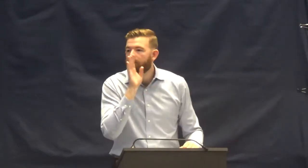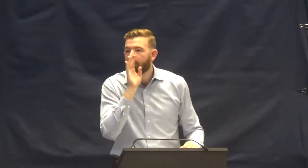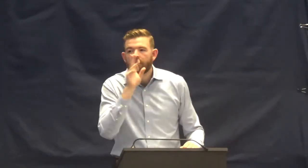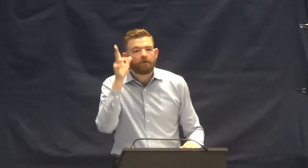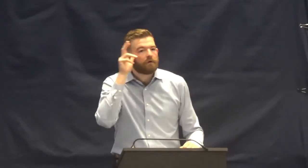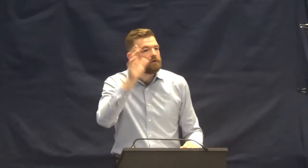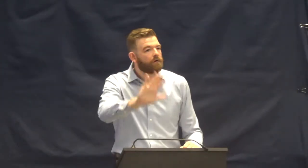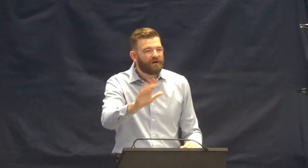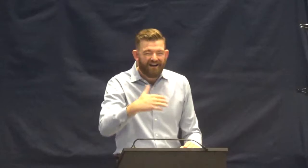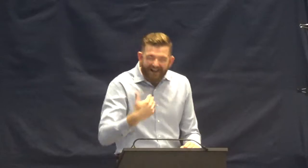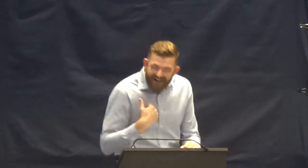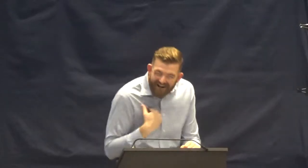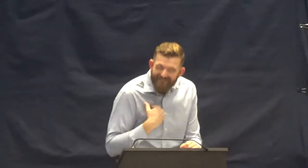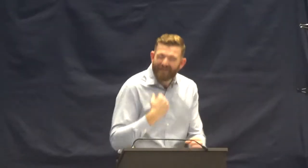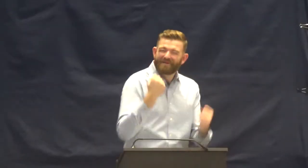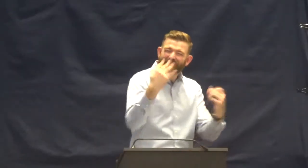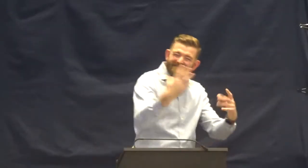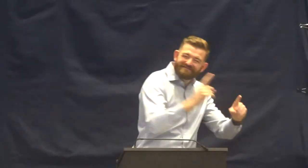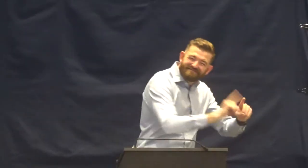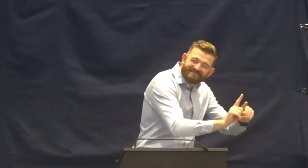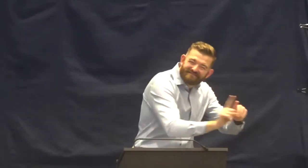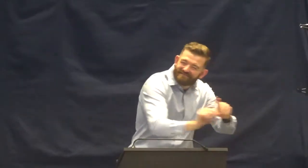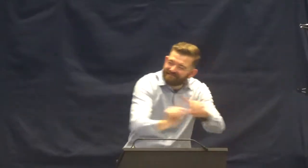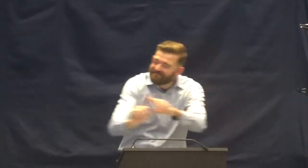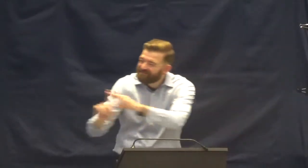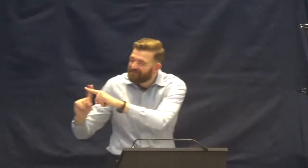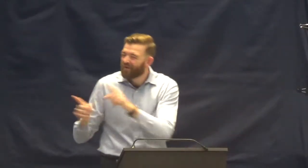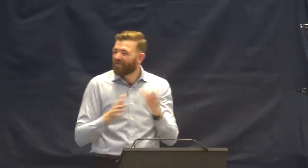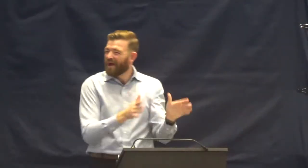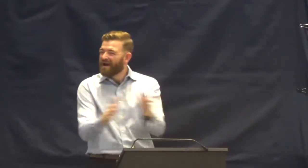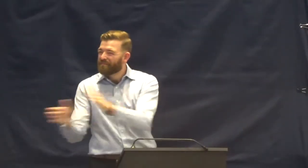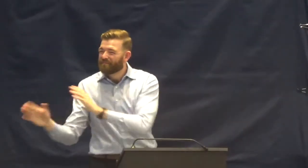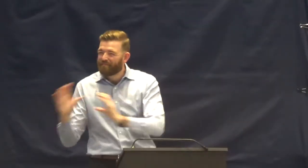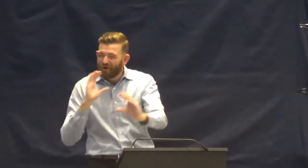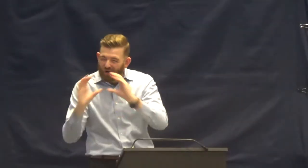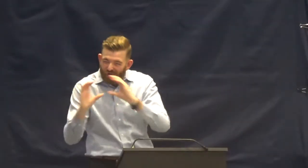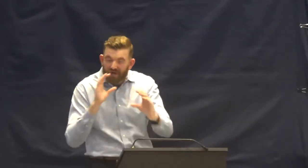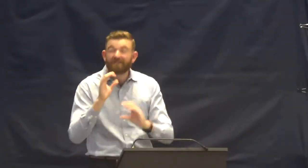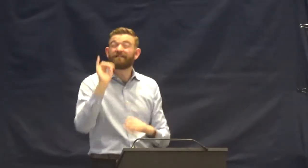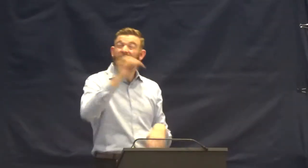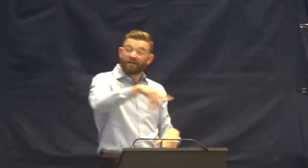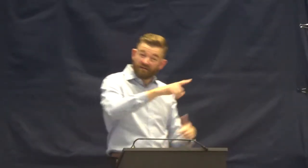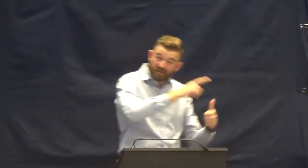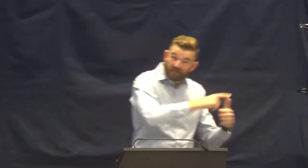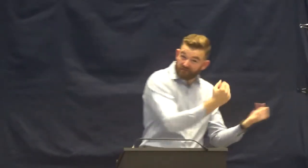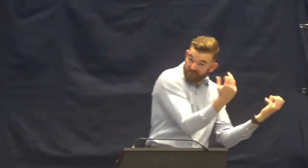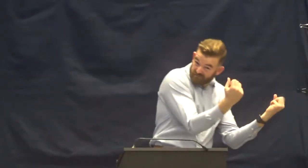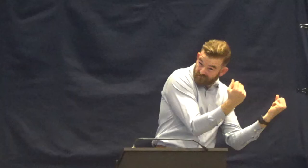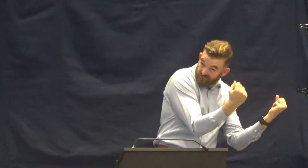that helps hearing people understand that there are many, many, many modes of communication, not just through